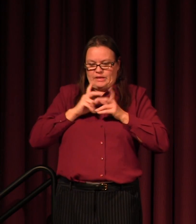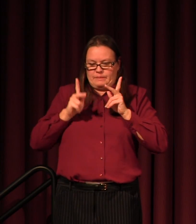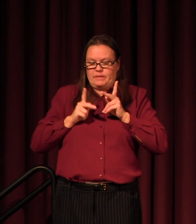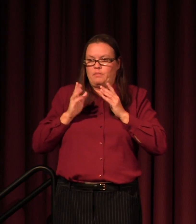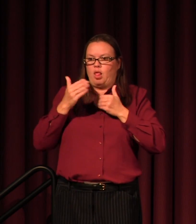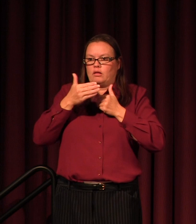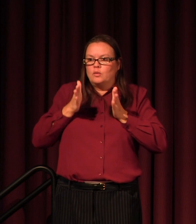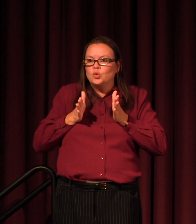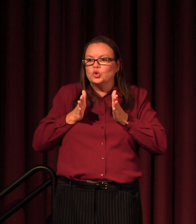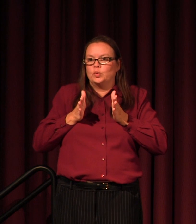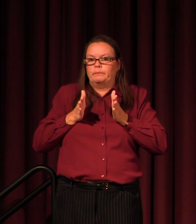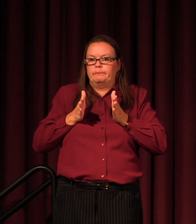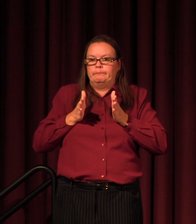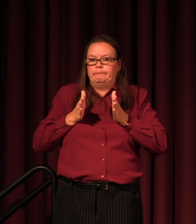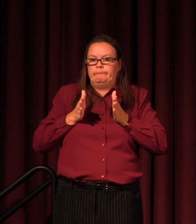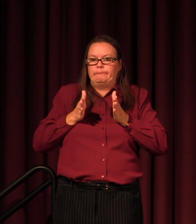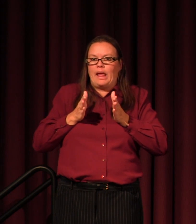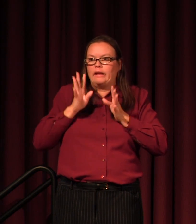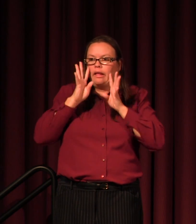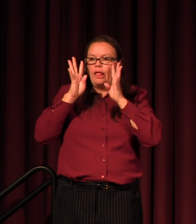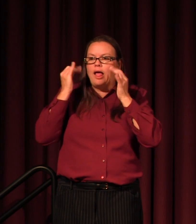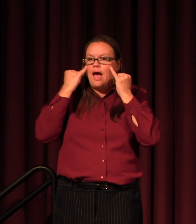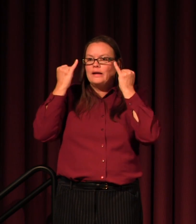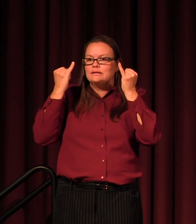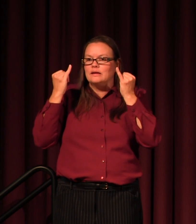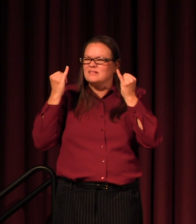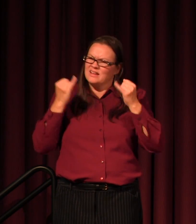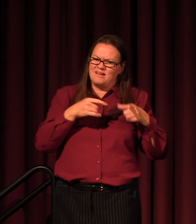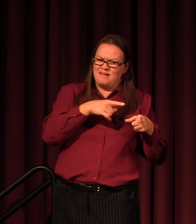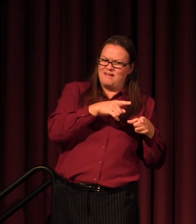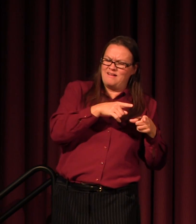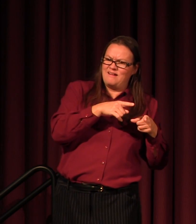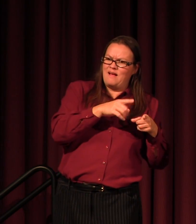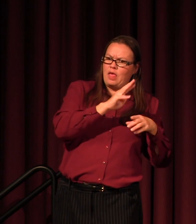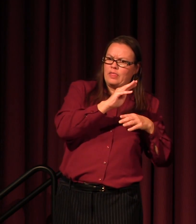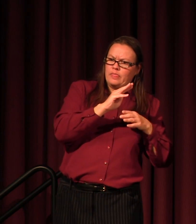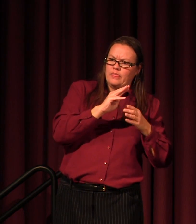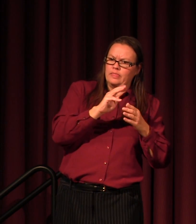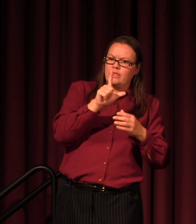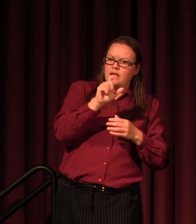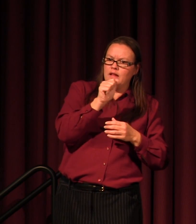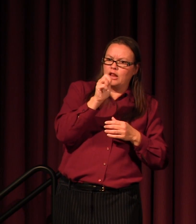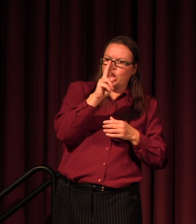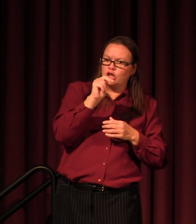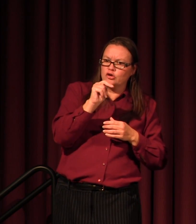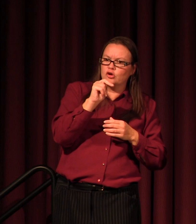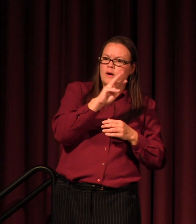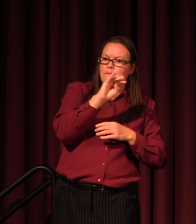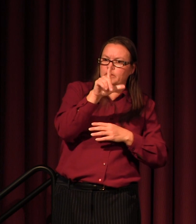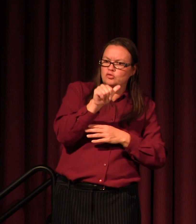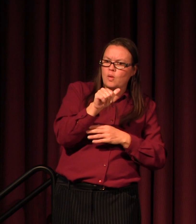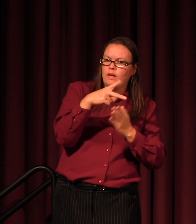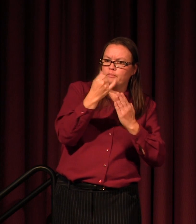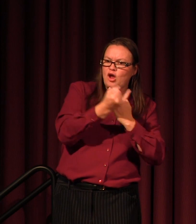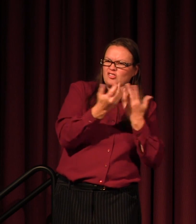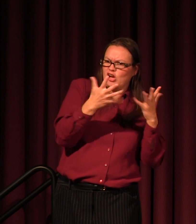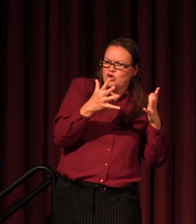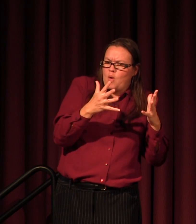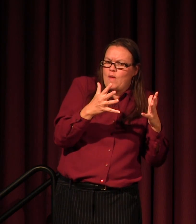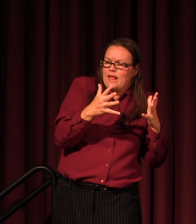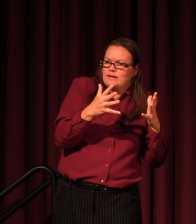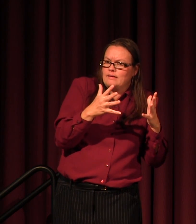the Learn Missoula project have already done its research and published its findings to bypass that